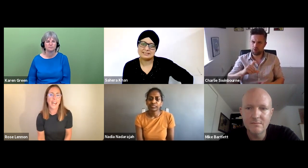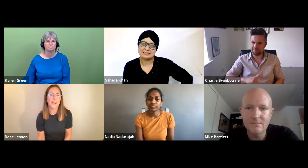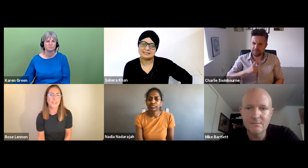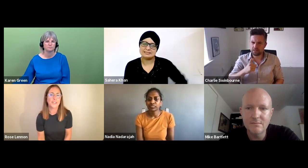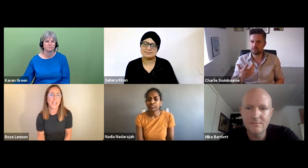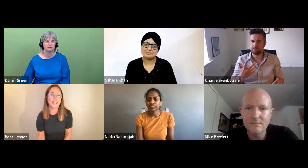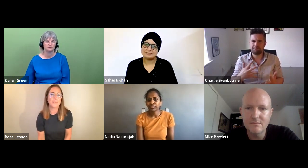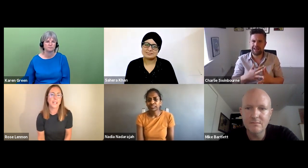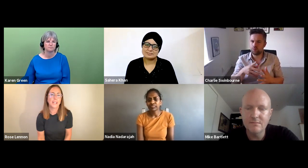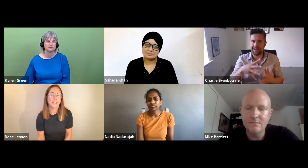How did you then